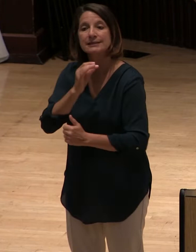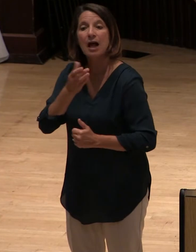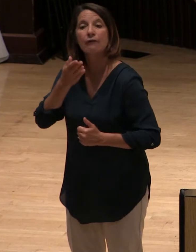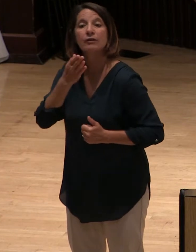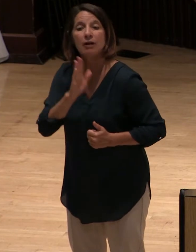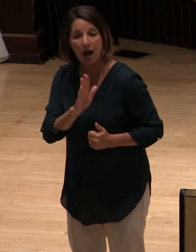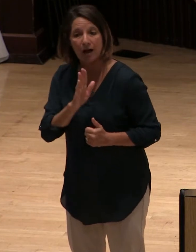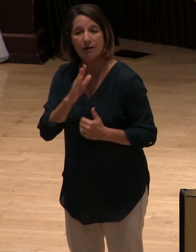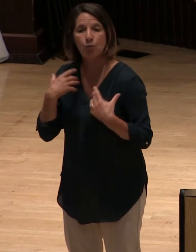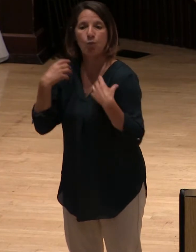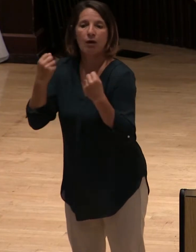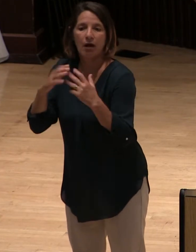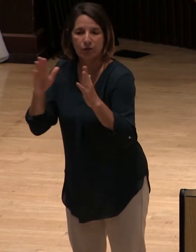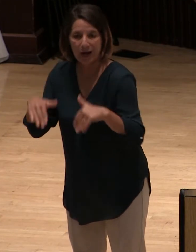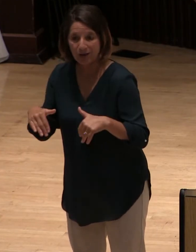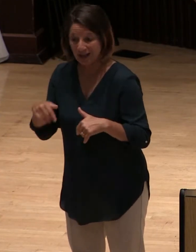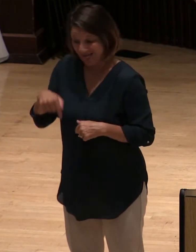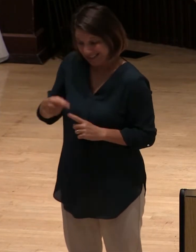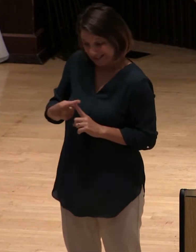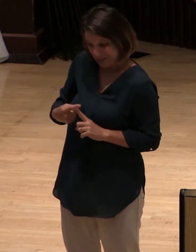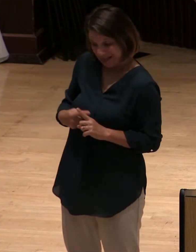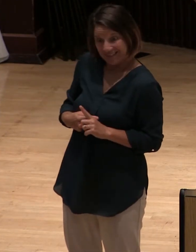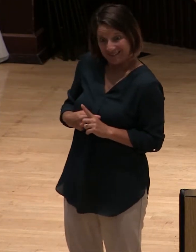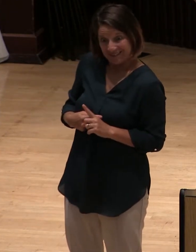month is celebrating 20 years.